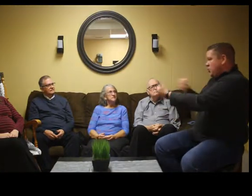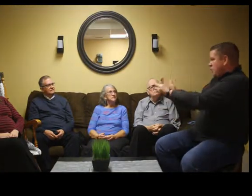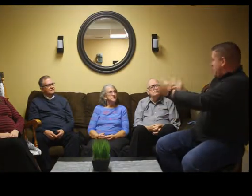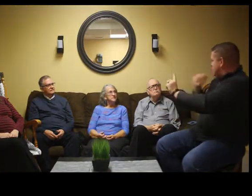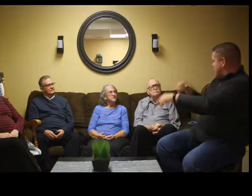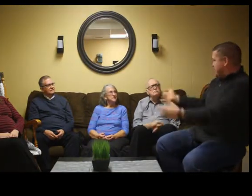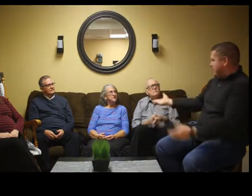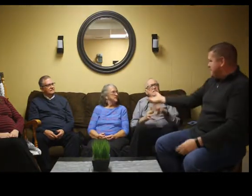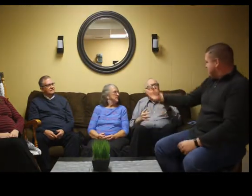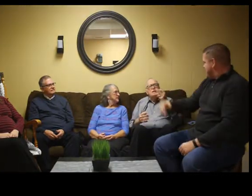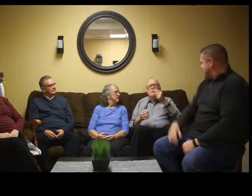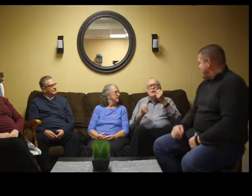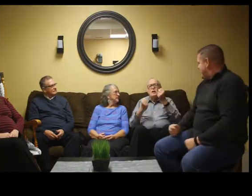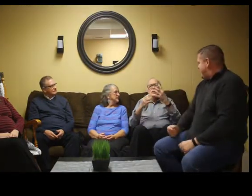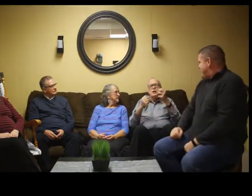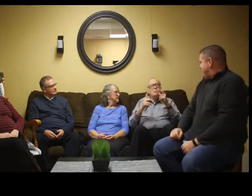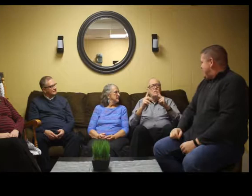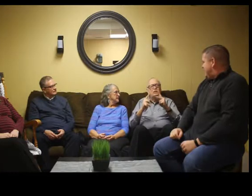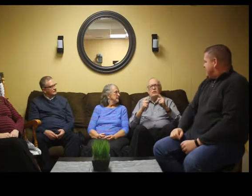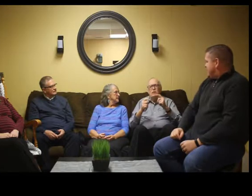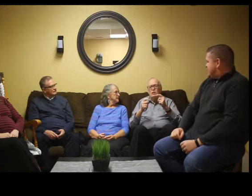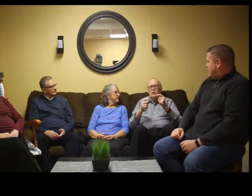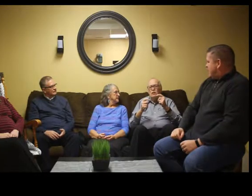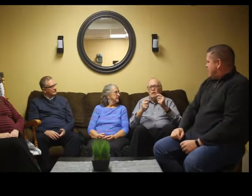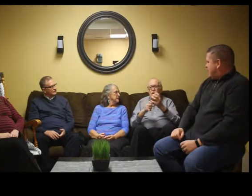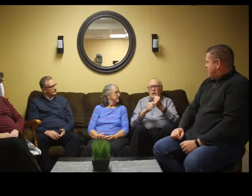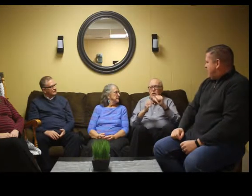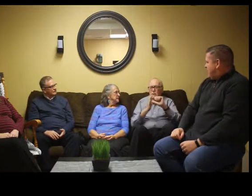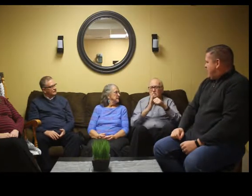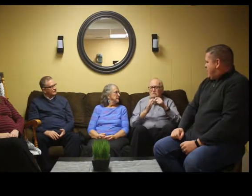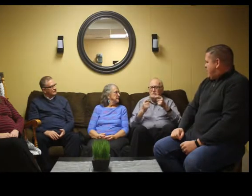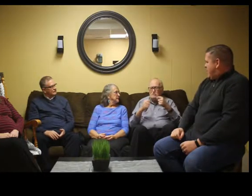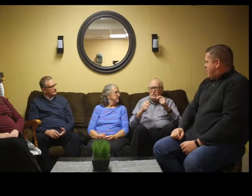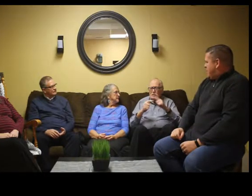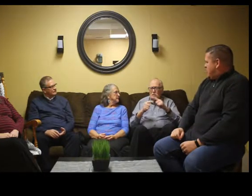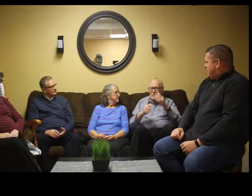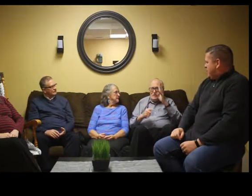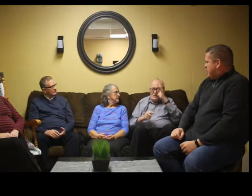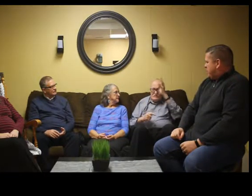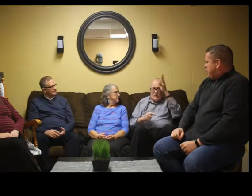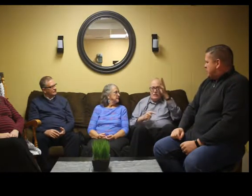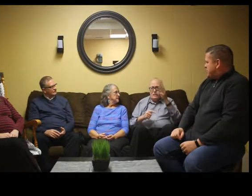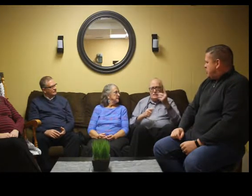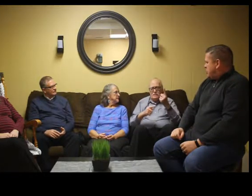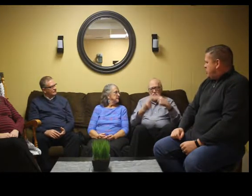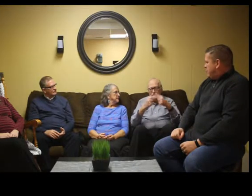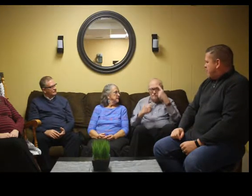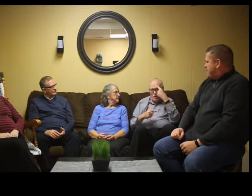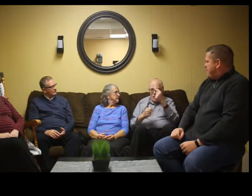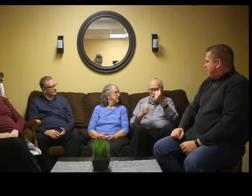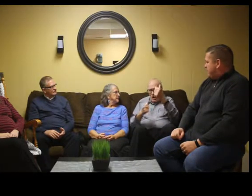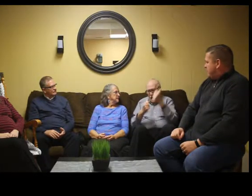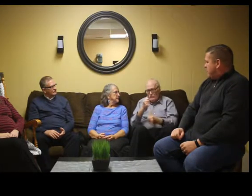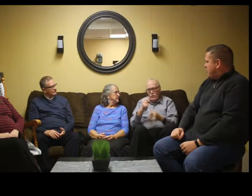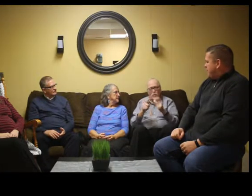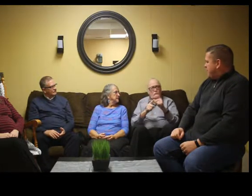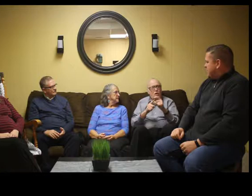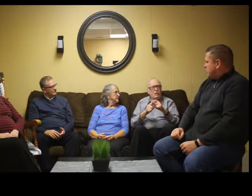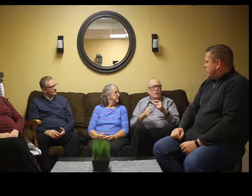Whoever wants to answer that. Dad says, a lot of people get the impression that, you know, we got to reinvent the wheel,